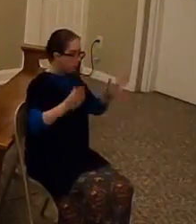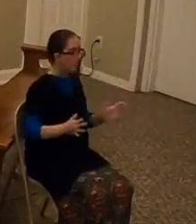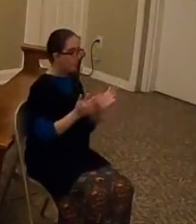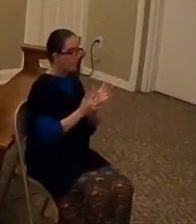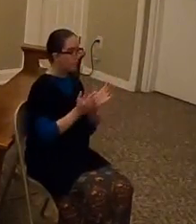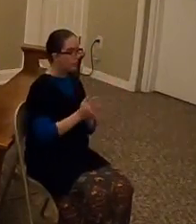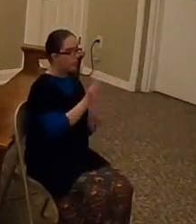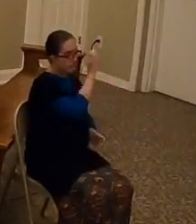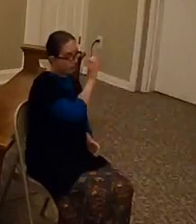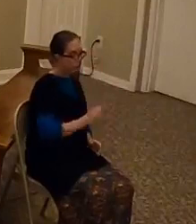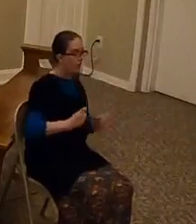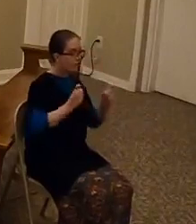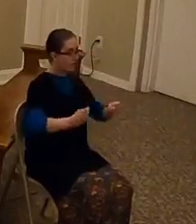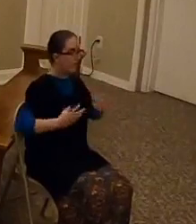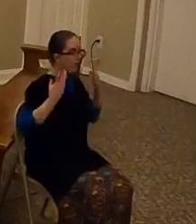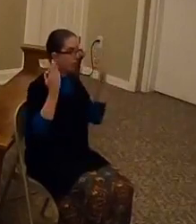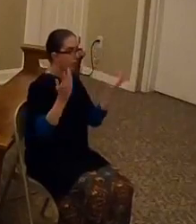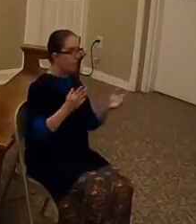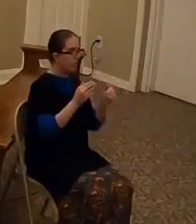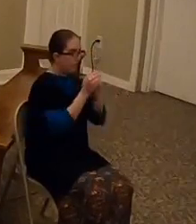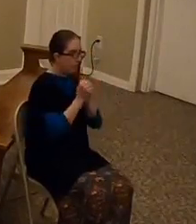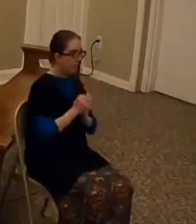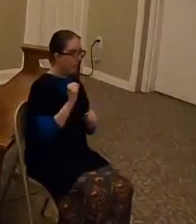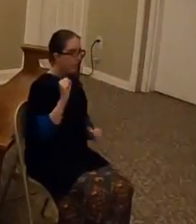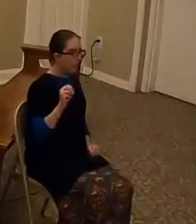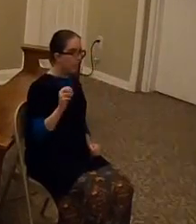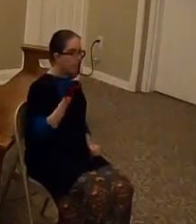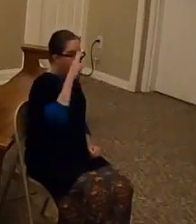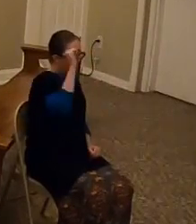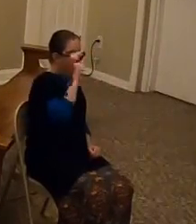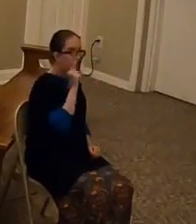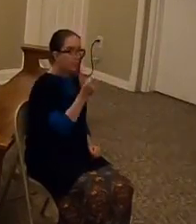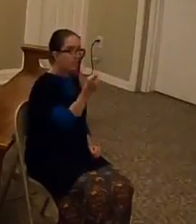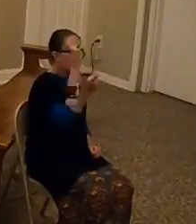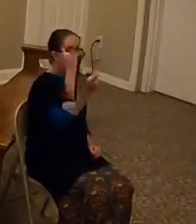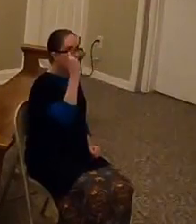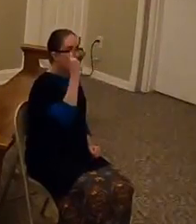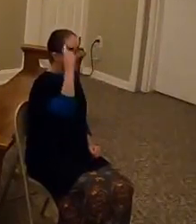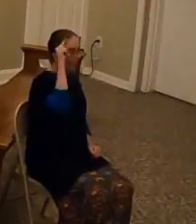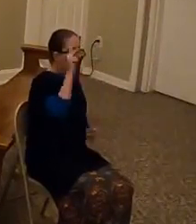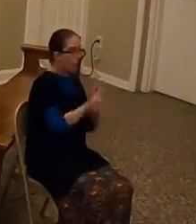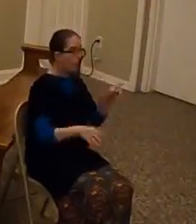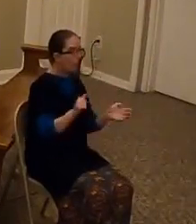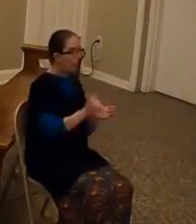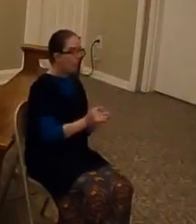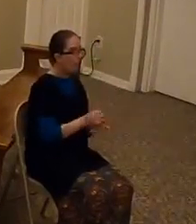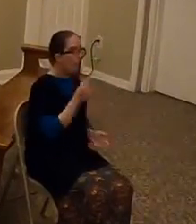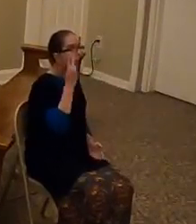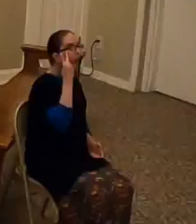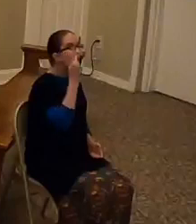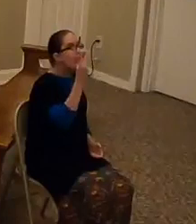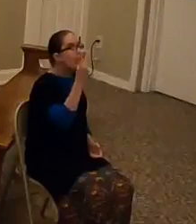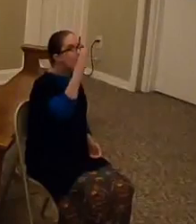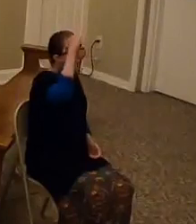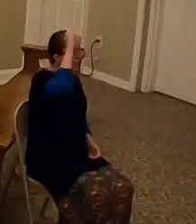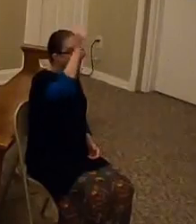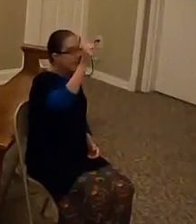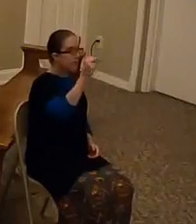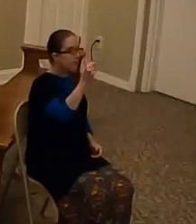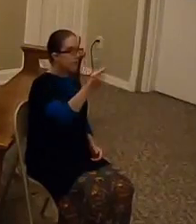Jesus Christ. Hallelujah. Amen. So he's coming back for a reason. people that are looking for his appearing.